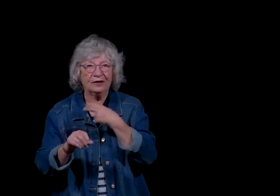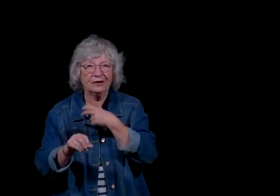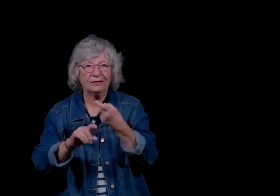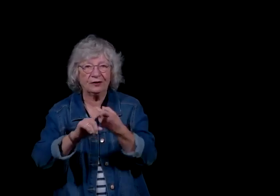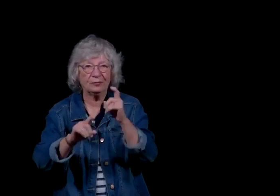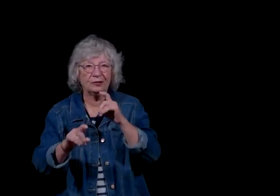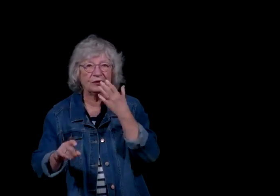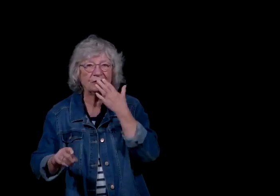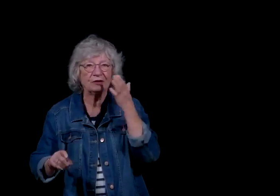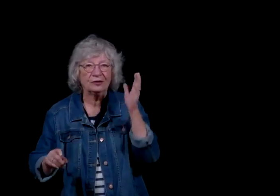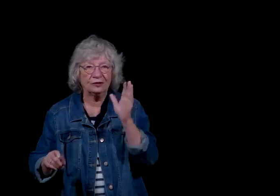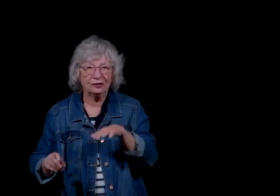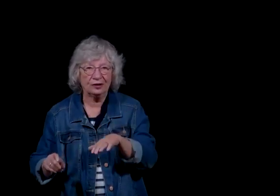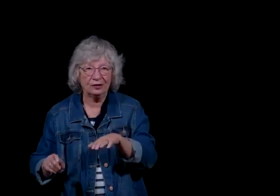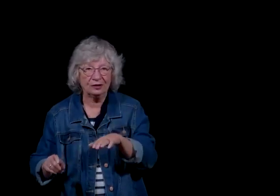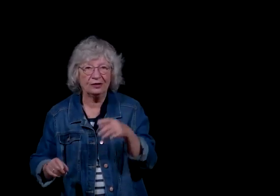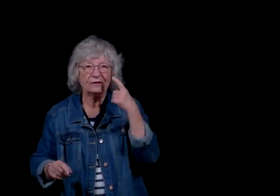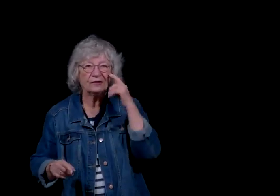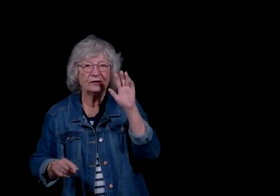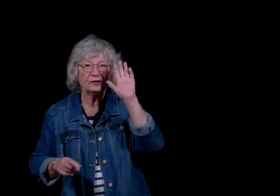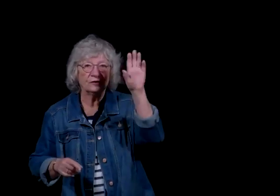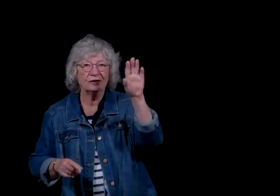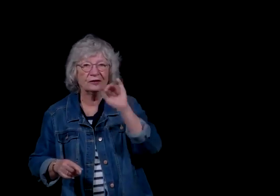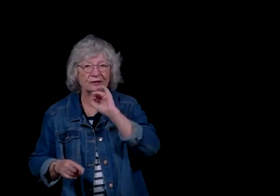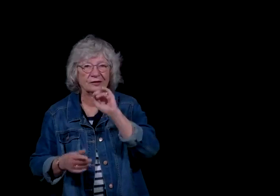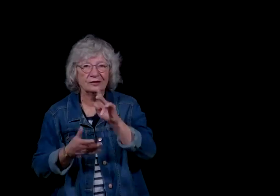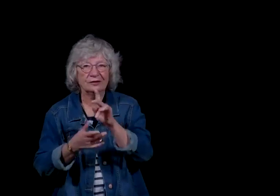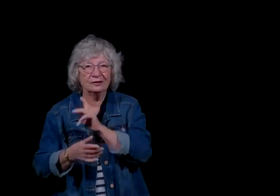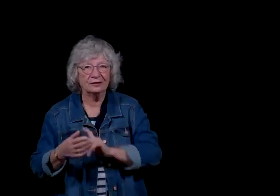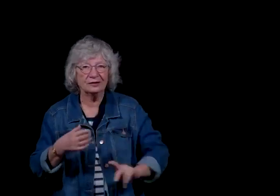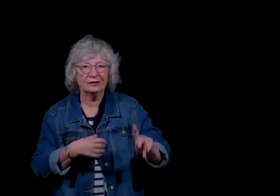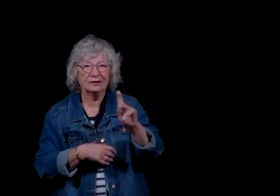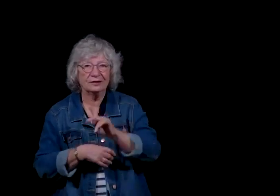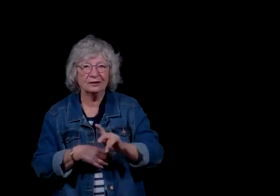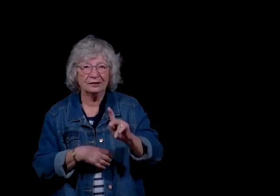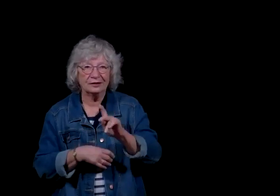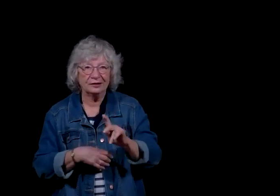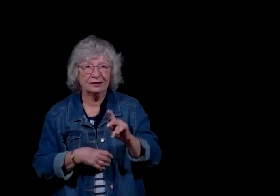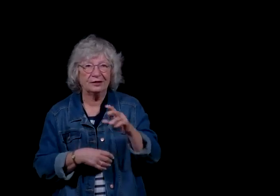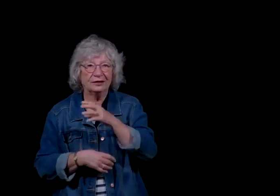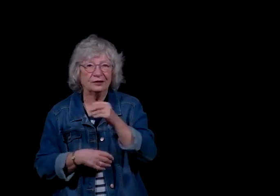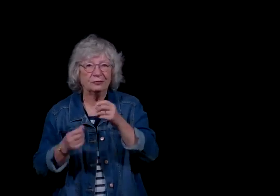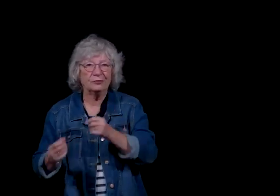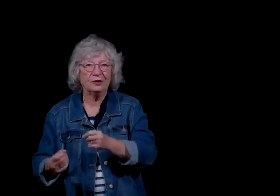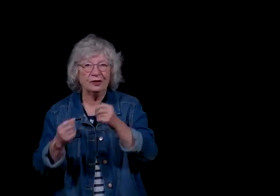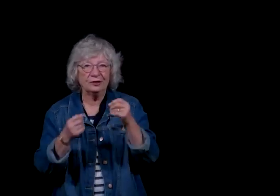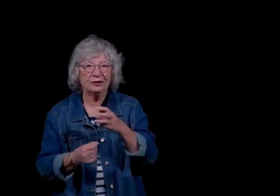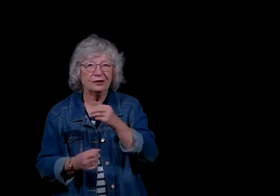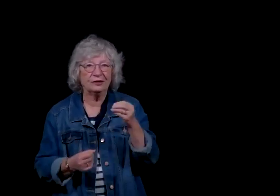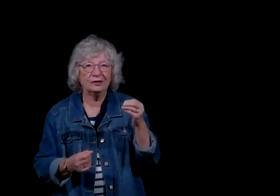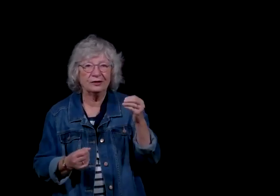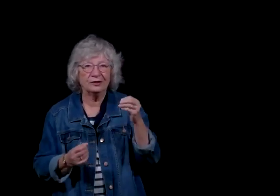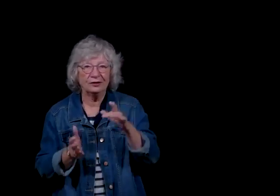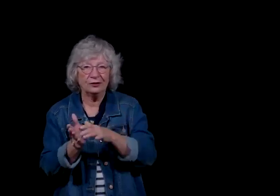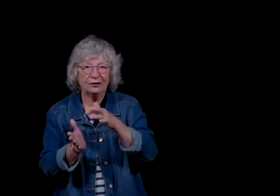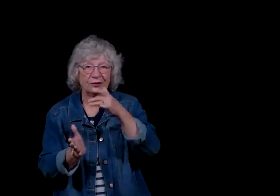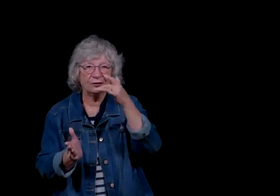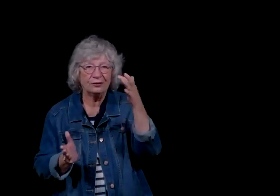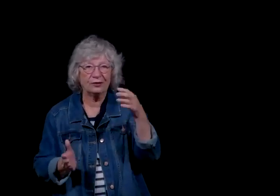us from evil. For thine is the kingdom and the power and